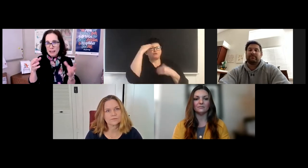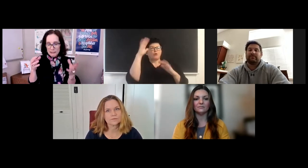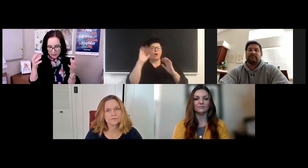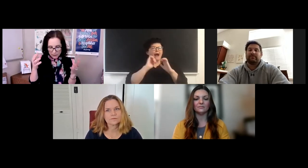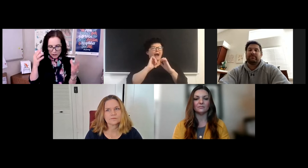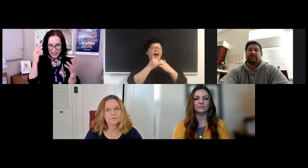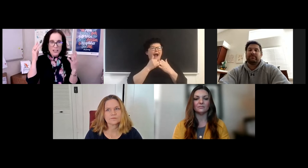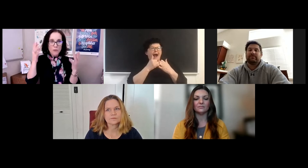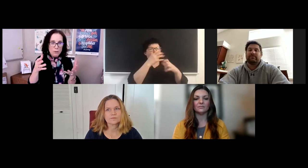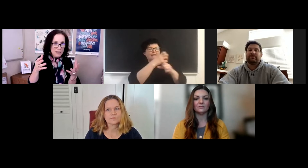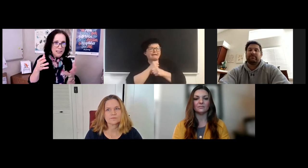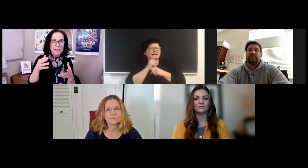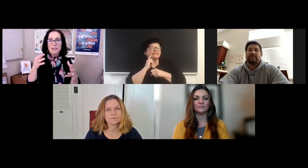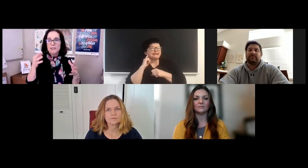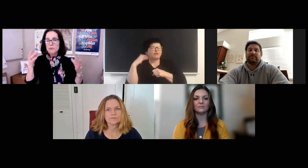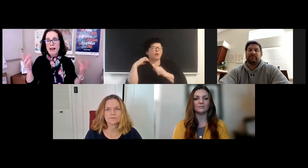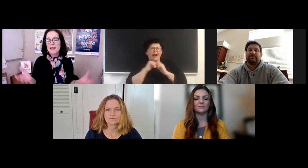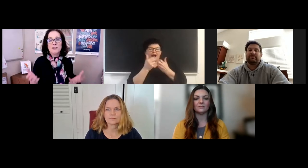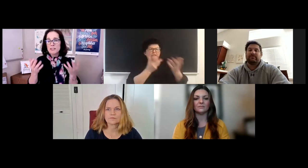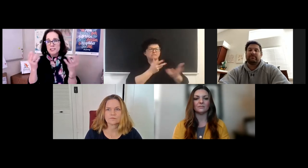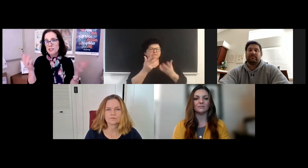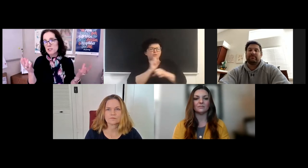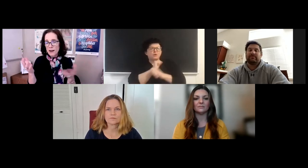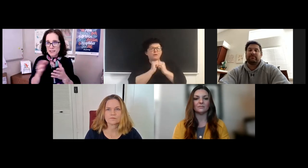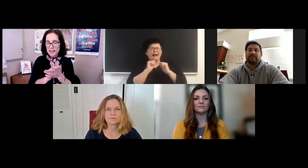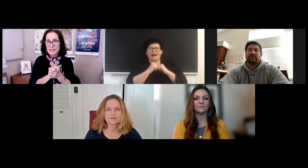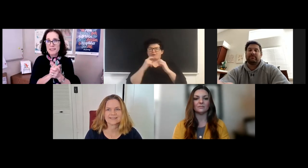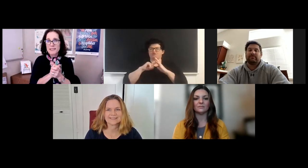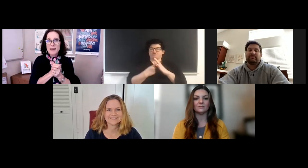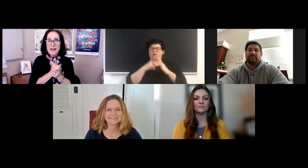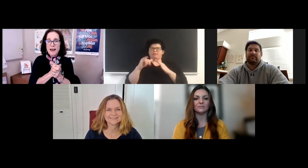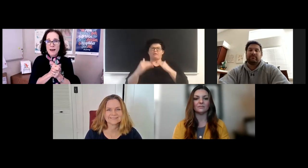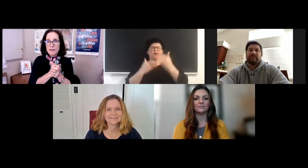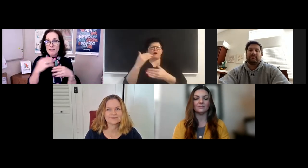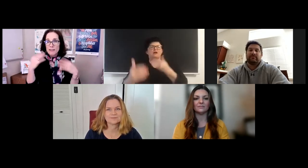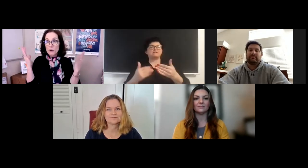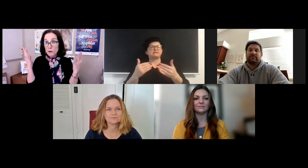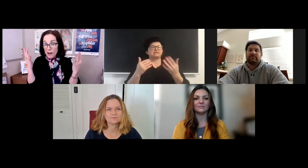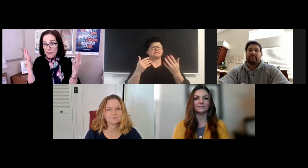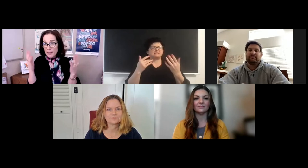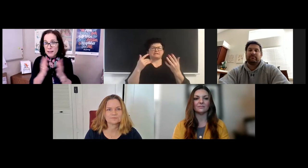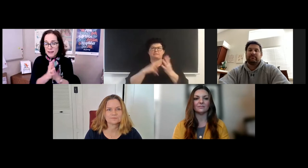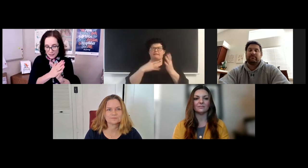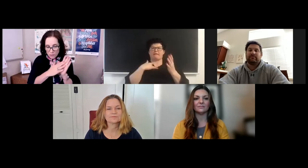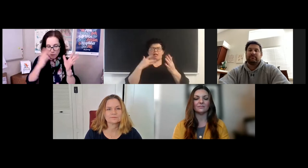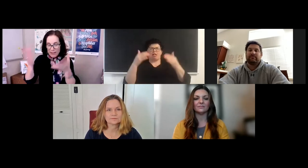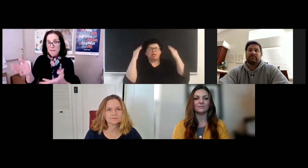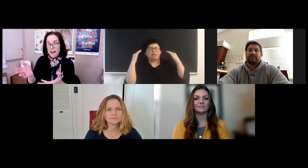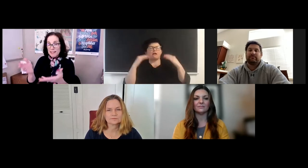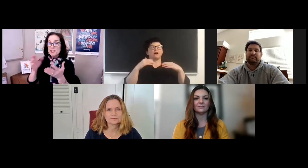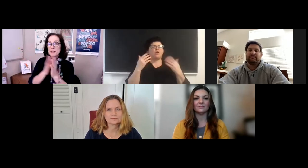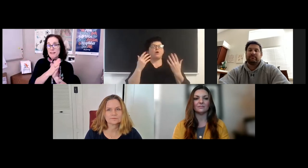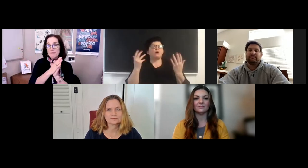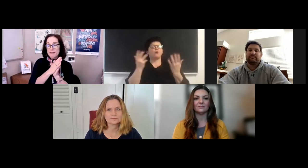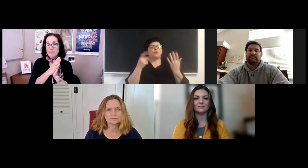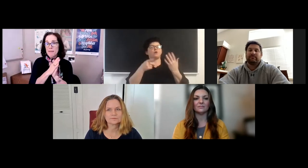get a deaf coach? How do you work with a deaf coach? How do you even start this process? It can feel overwhelming. What